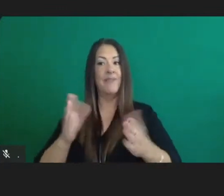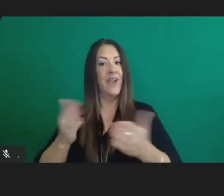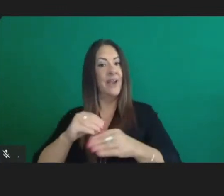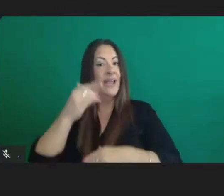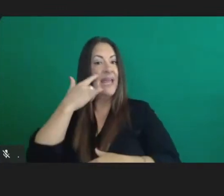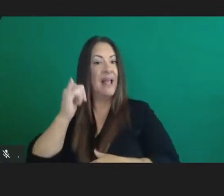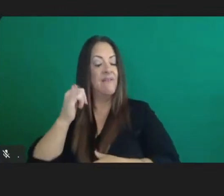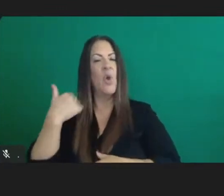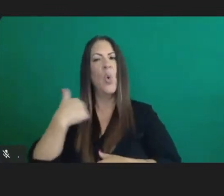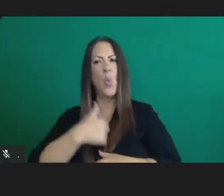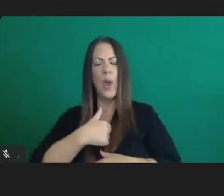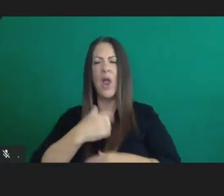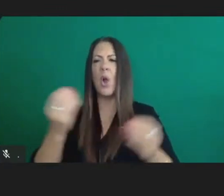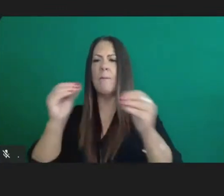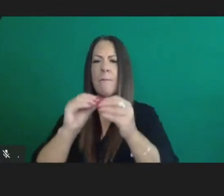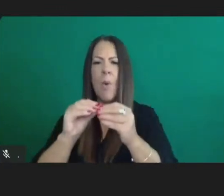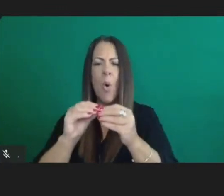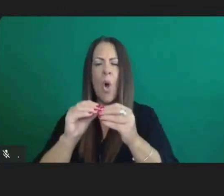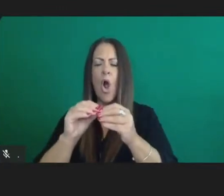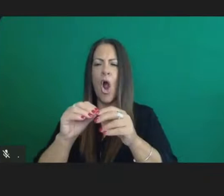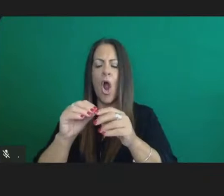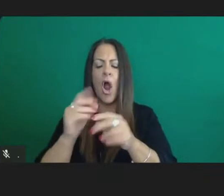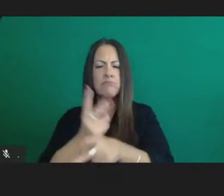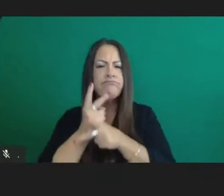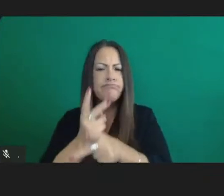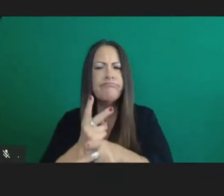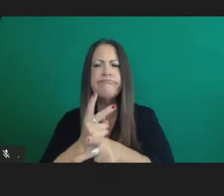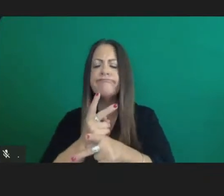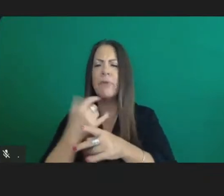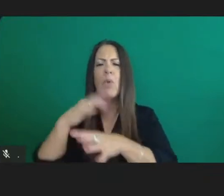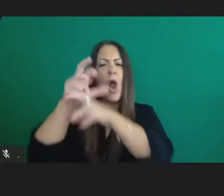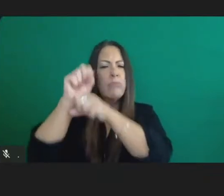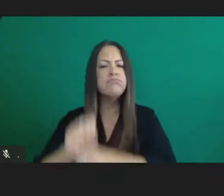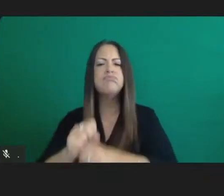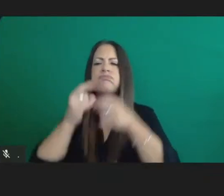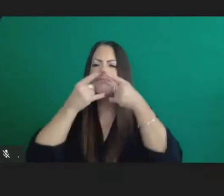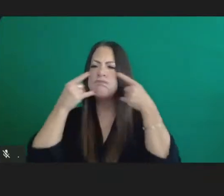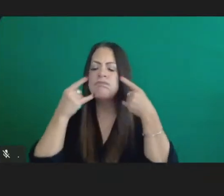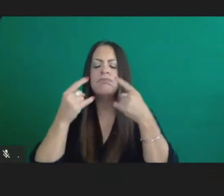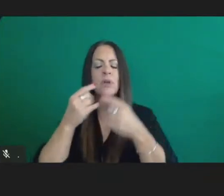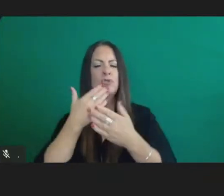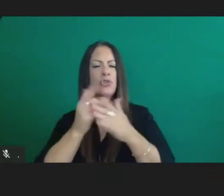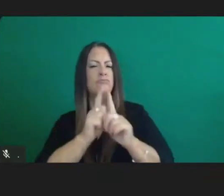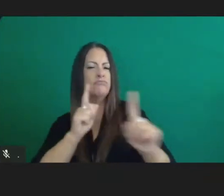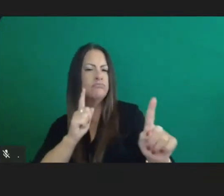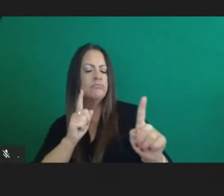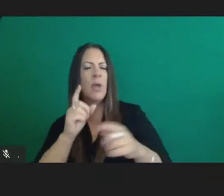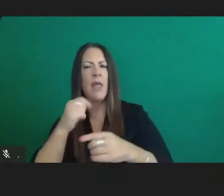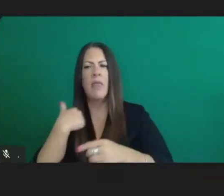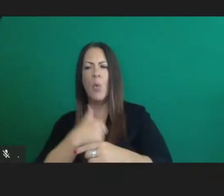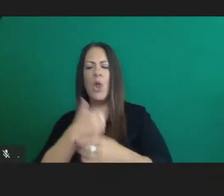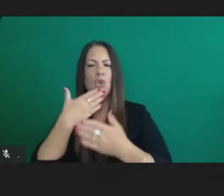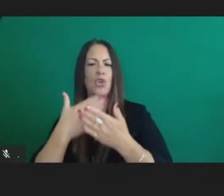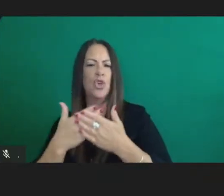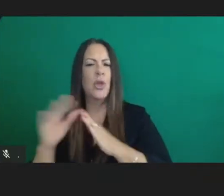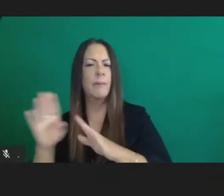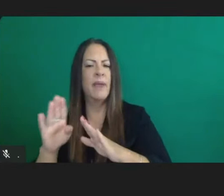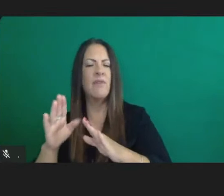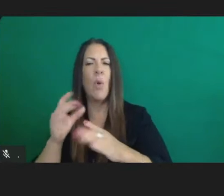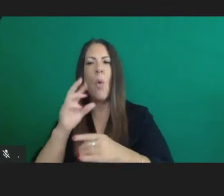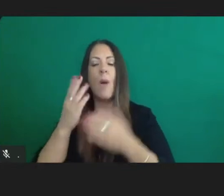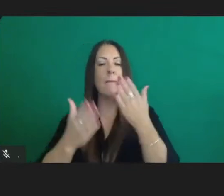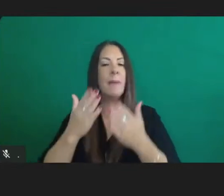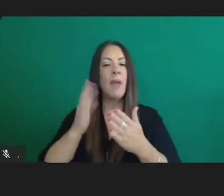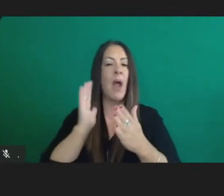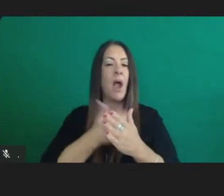has changed and people are really adapting to wearing masks and staying apart? Or is it just that half the state is seeing warmer weather? What